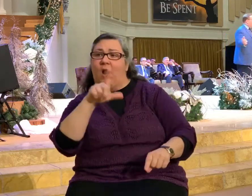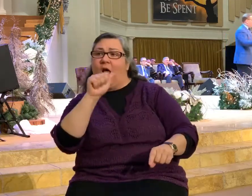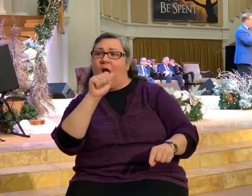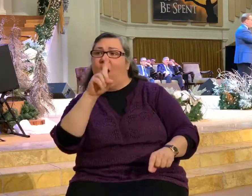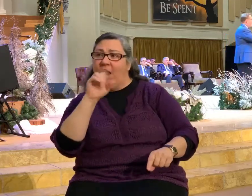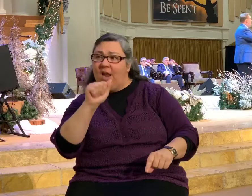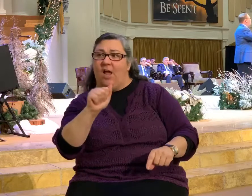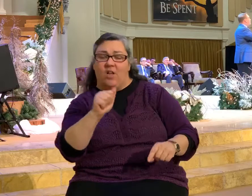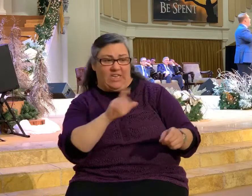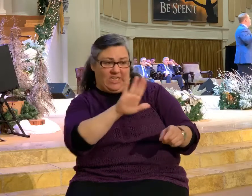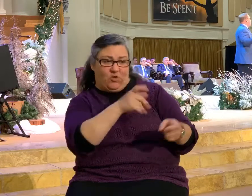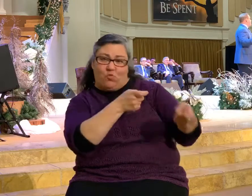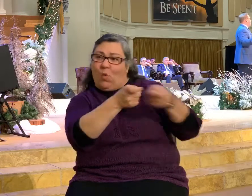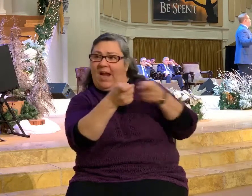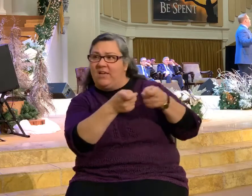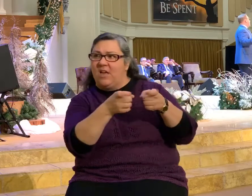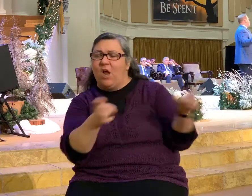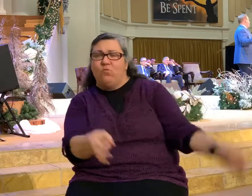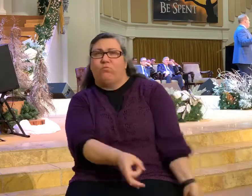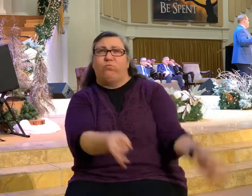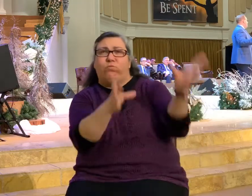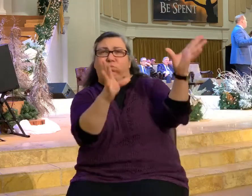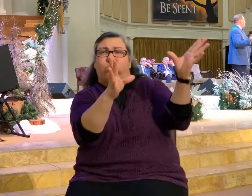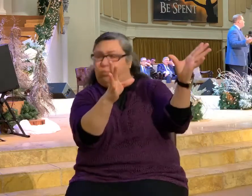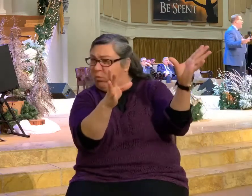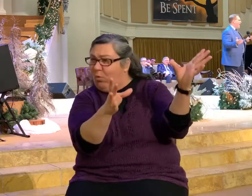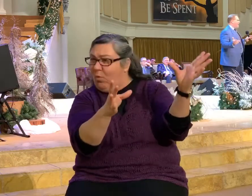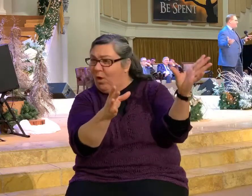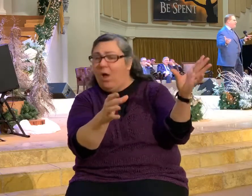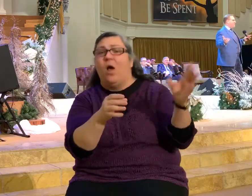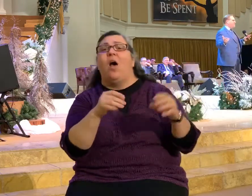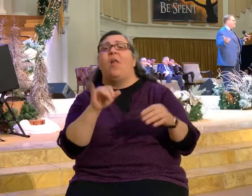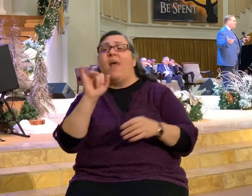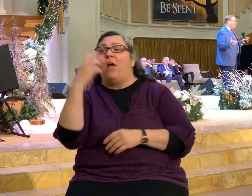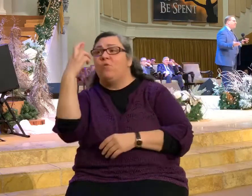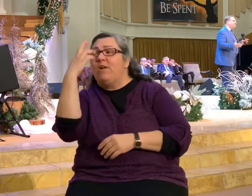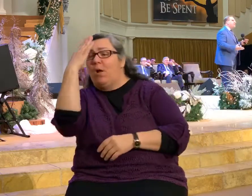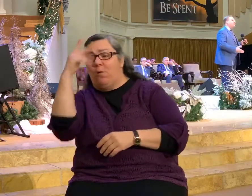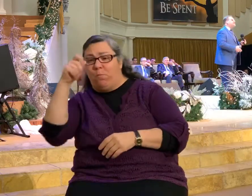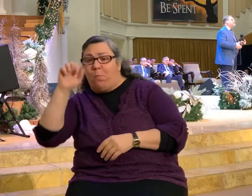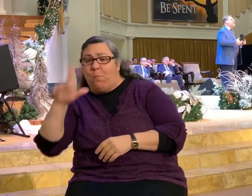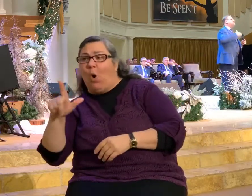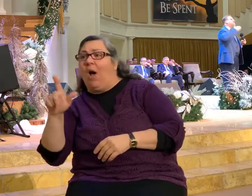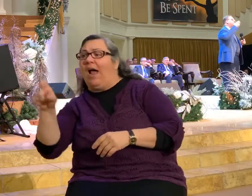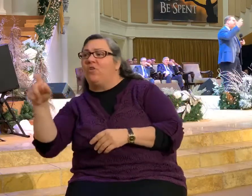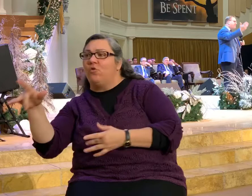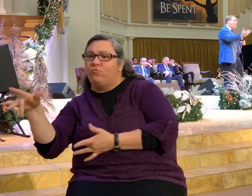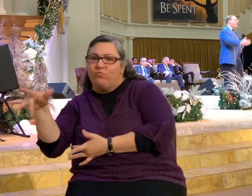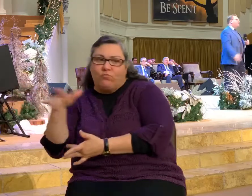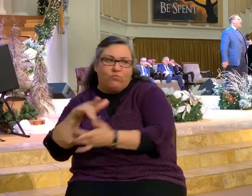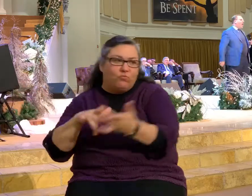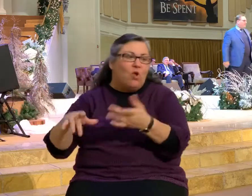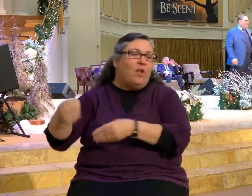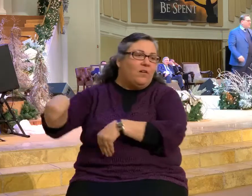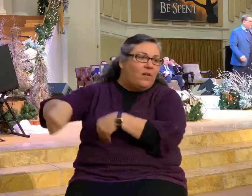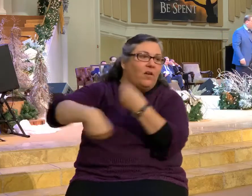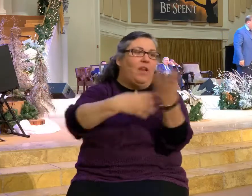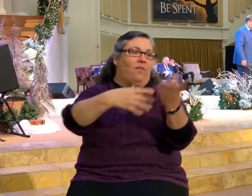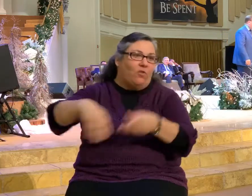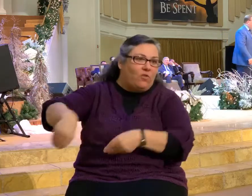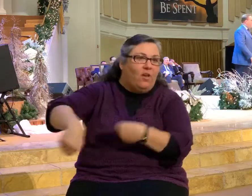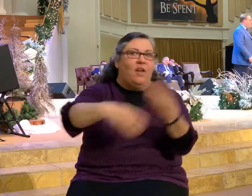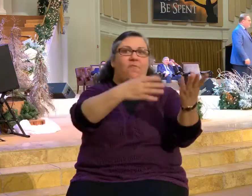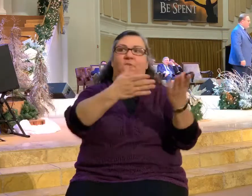so devastated. It was for that reason that the Apostle Paul and Barnabas had to make those missionary journeys as they would deliver the offerings